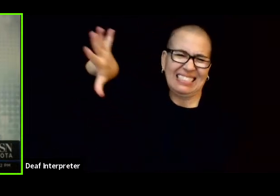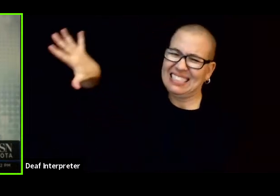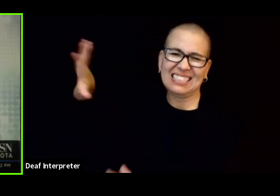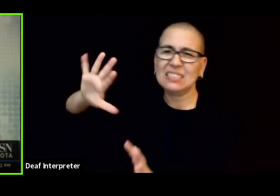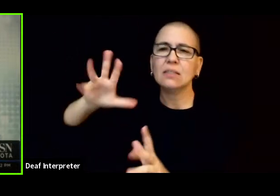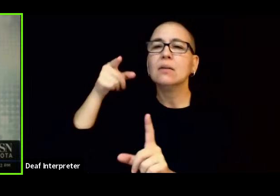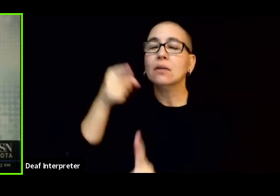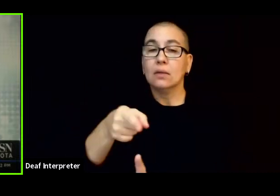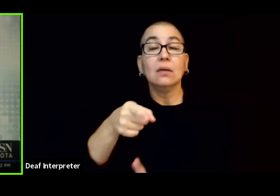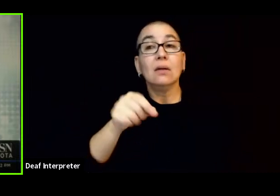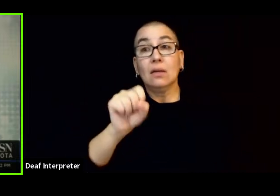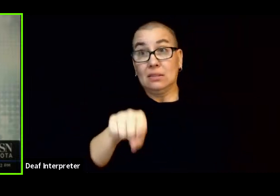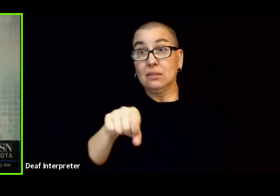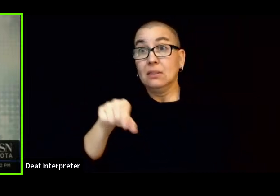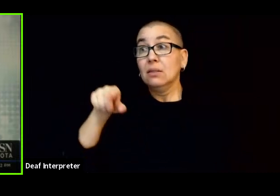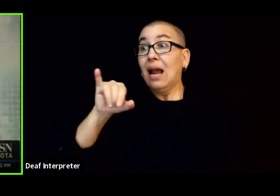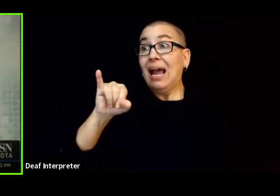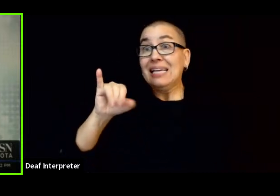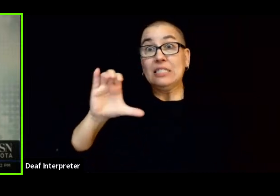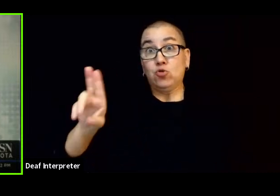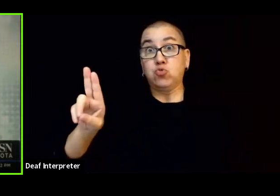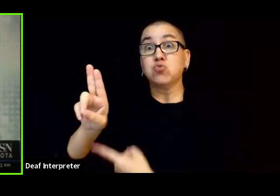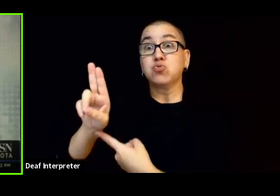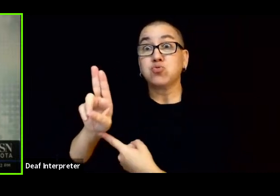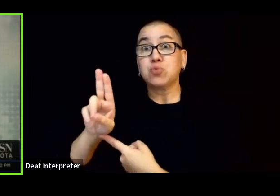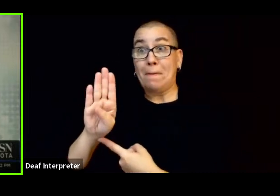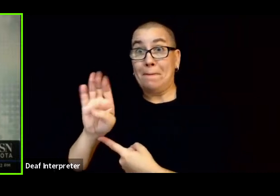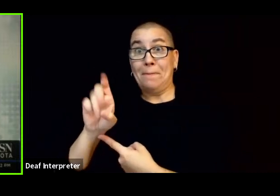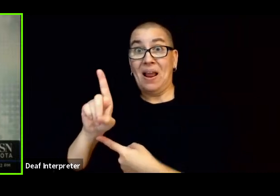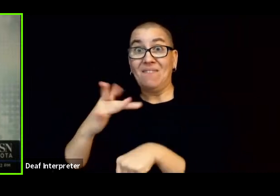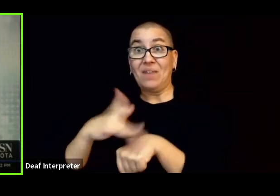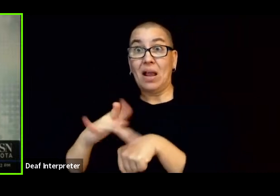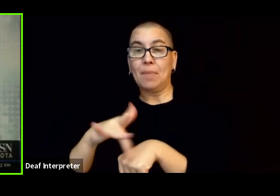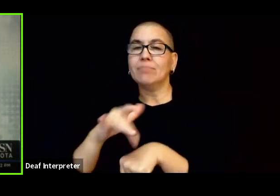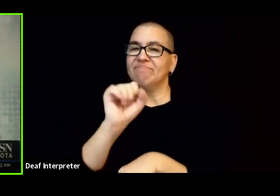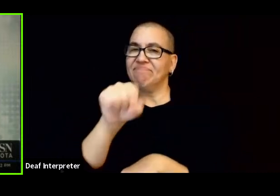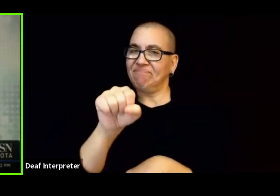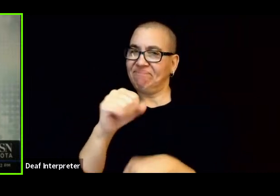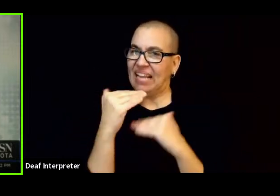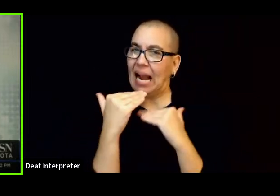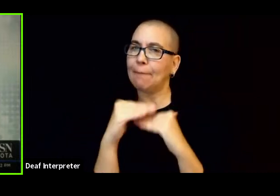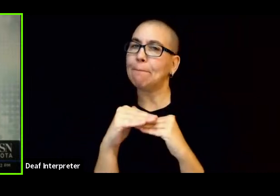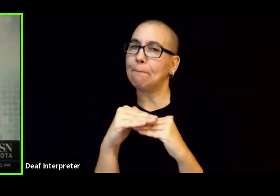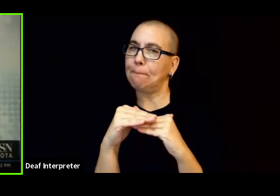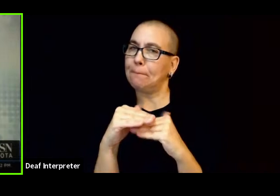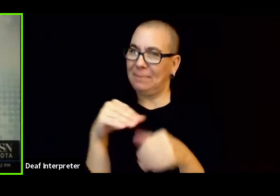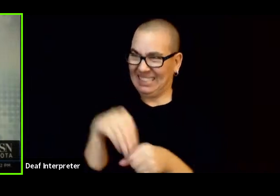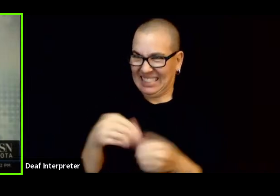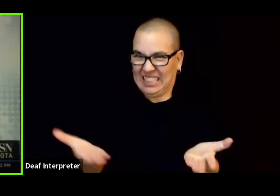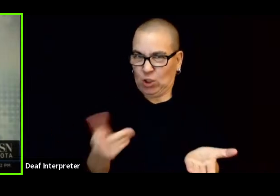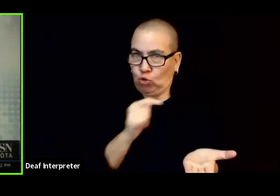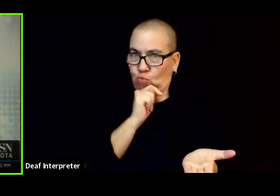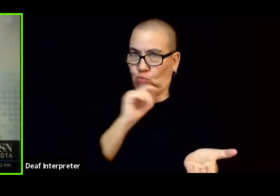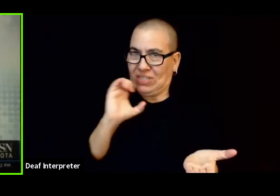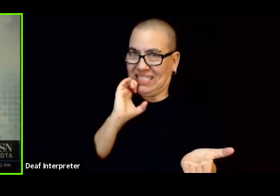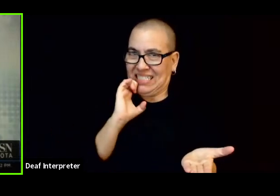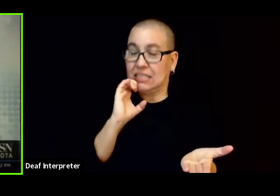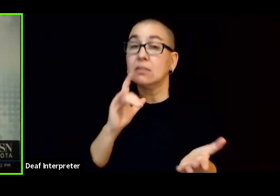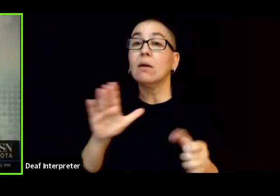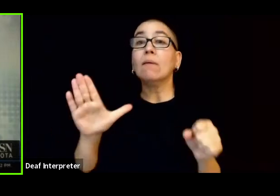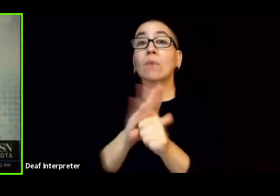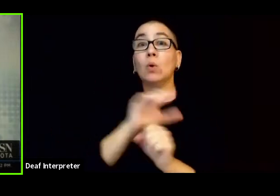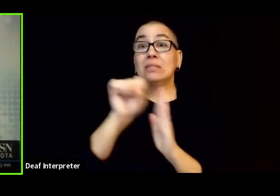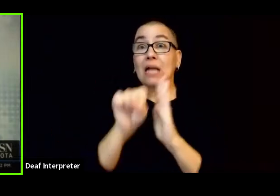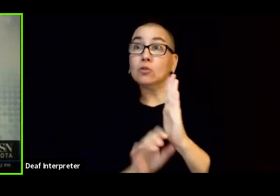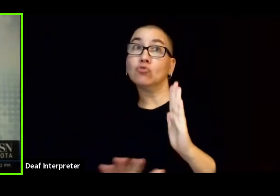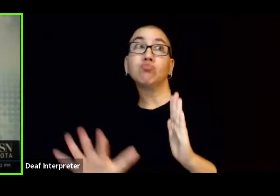the Twin Cities metro area is particularly limited right now. Statewide capacity looks a little better, but that certainly can and does